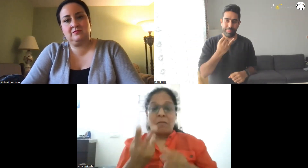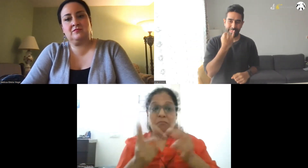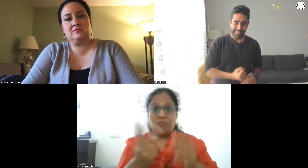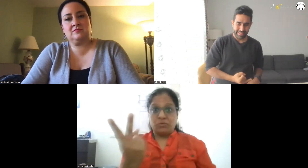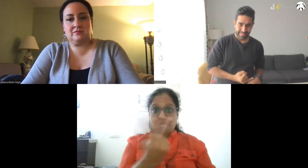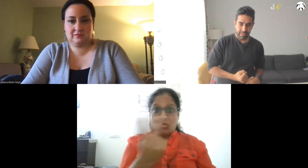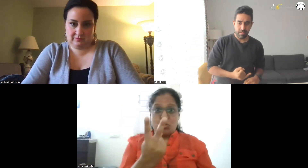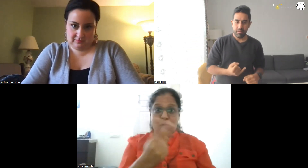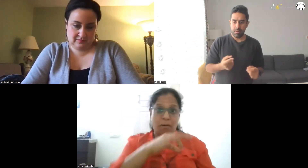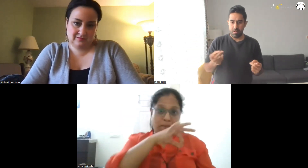are skinny or thin,